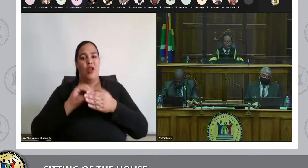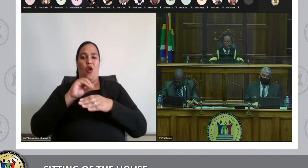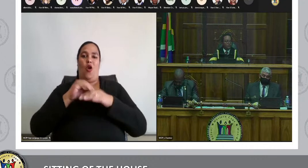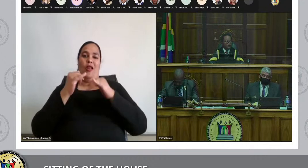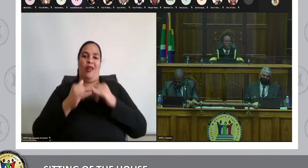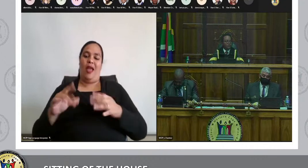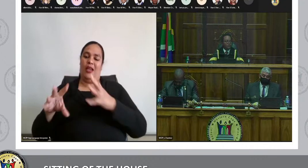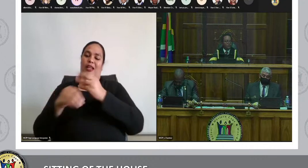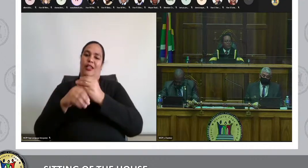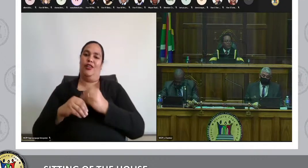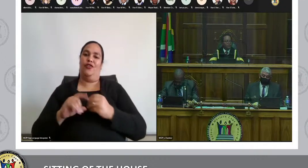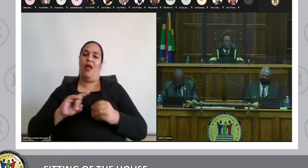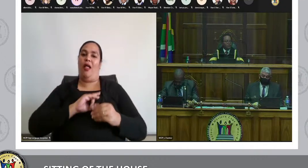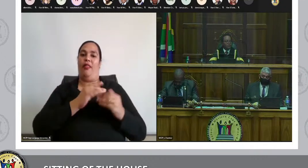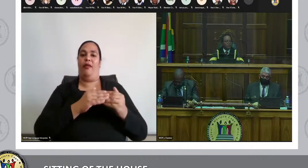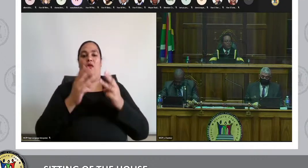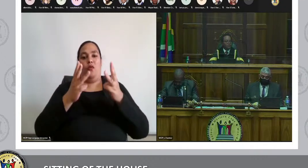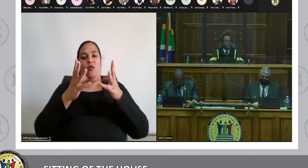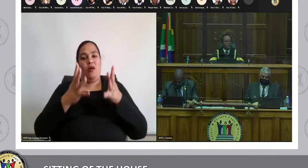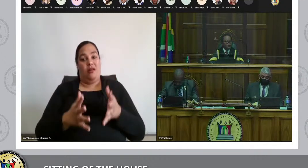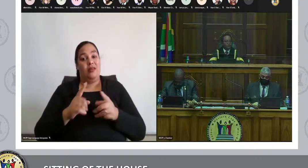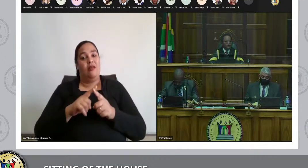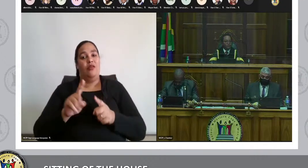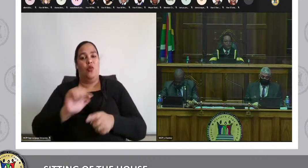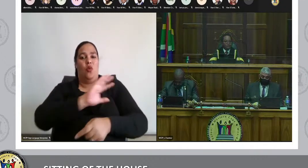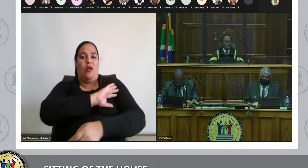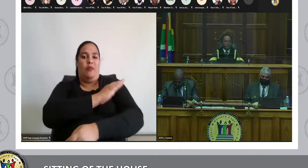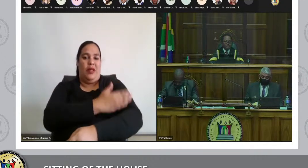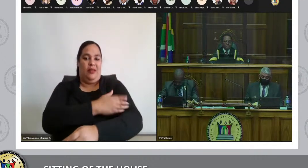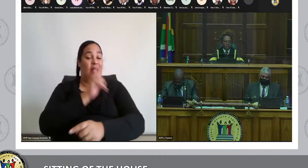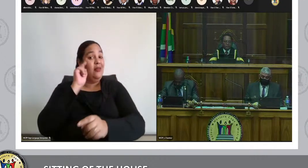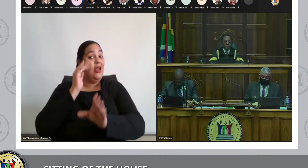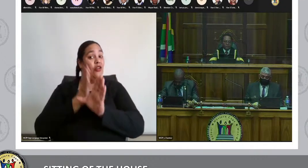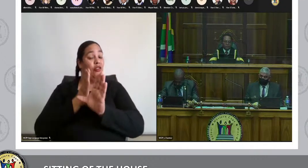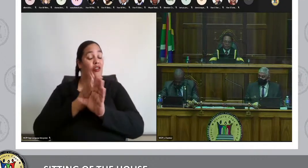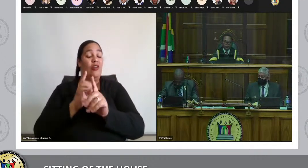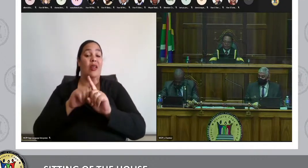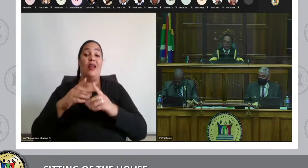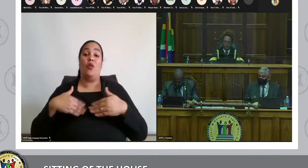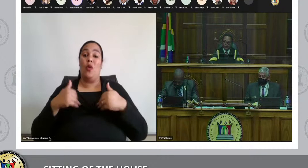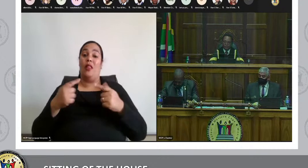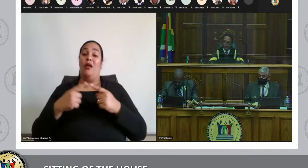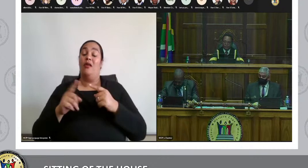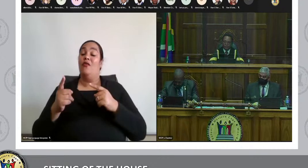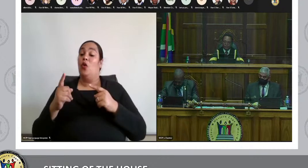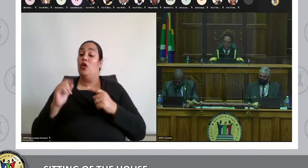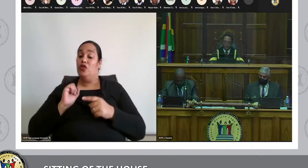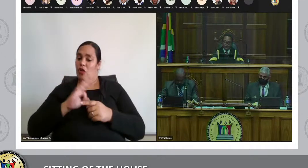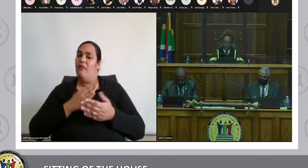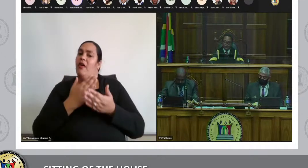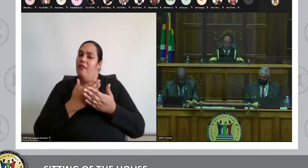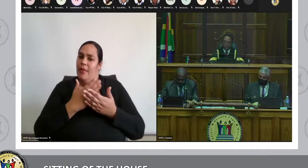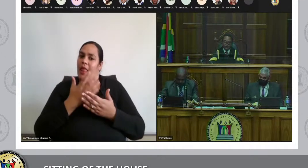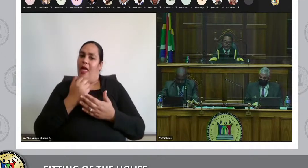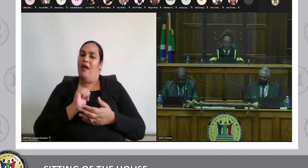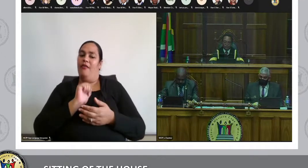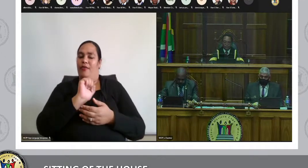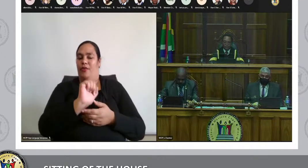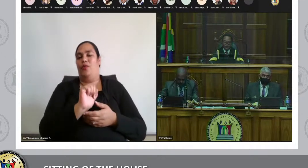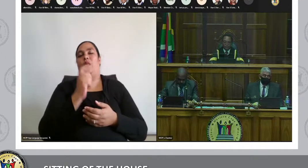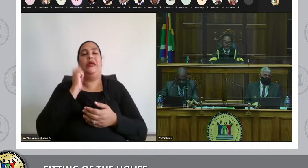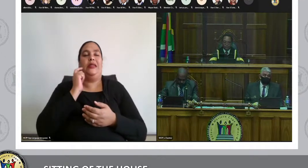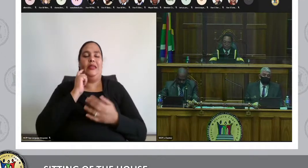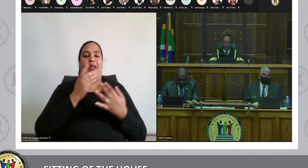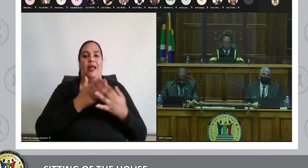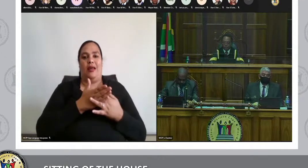additional healthcare workers capacity. Psychosocial and wellness support for staff is available at their doorstep. A large